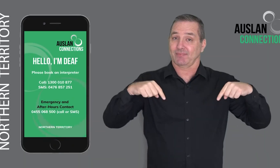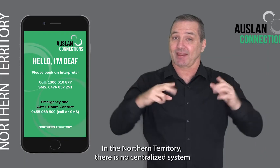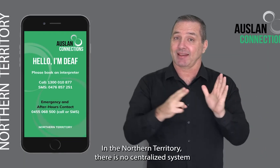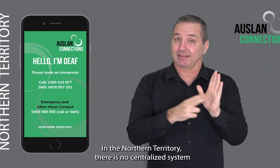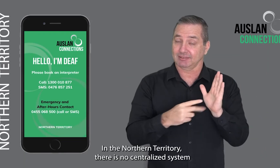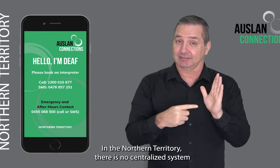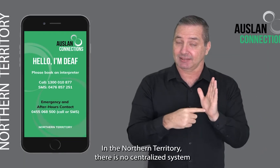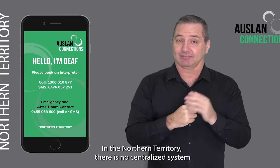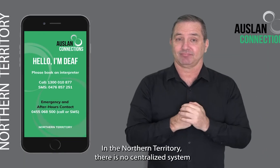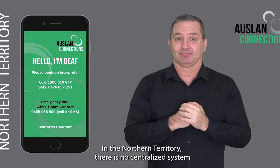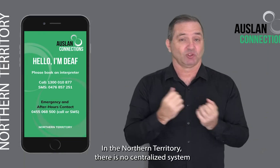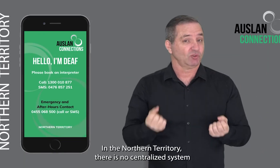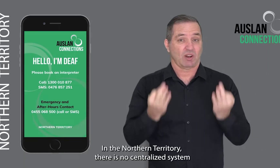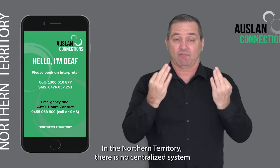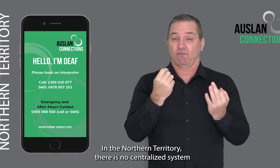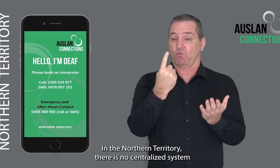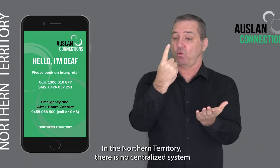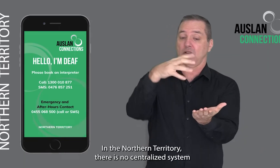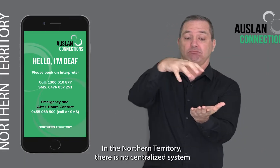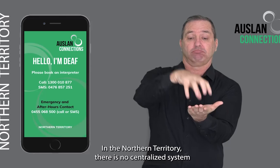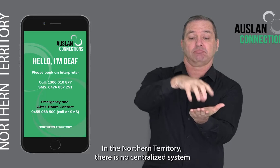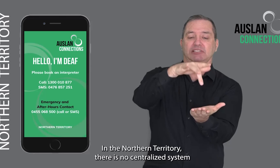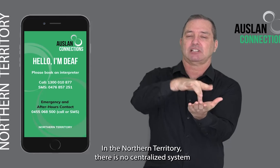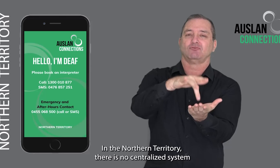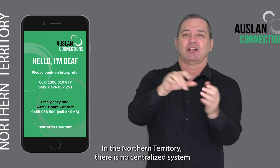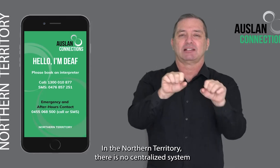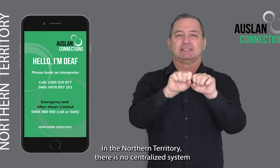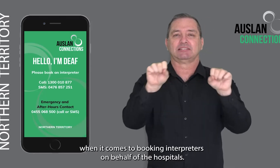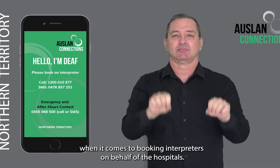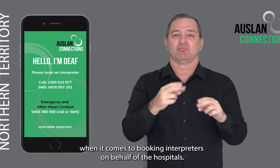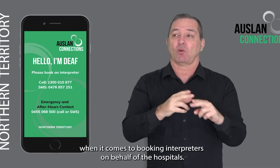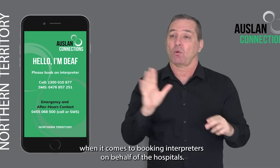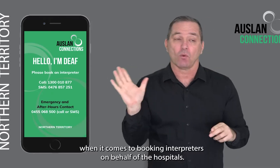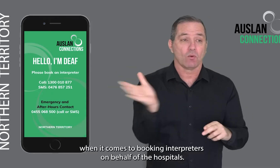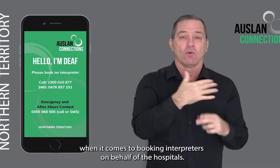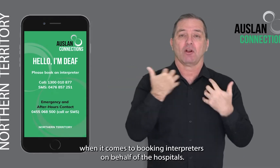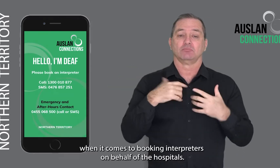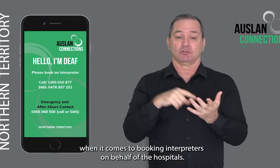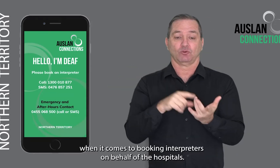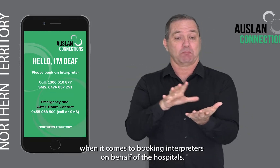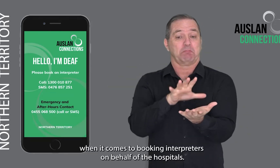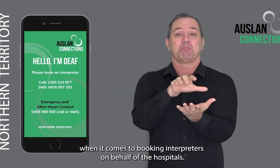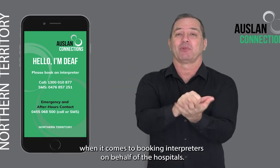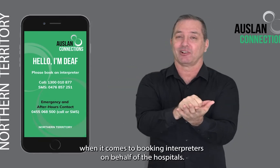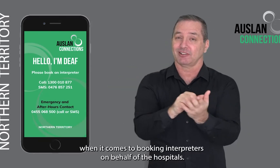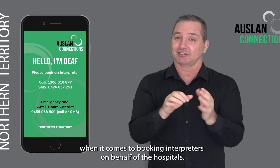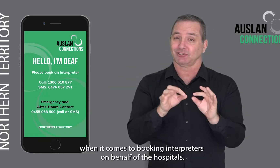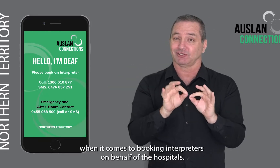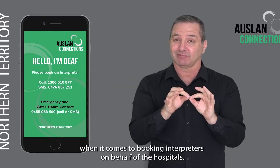In the Northern Territory, there is no centralised system when it comes to booking interpreters on behalf of the